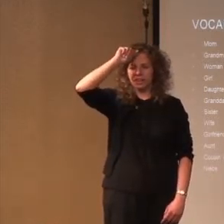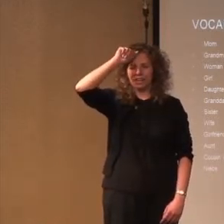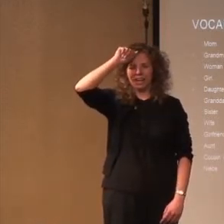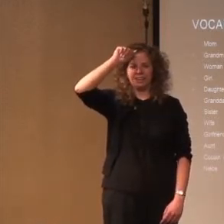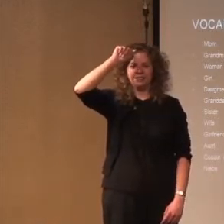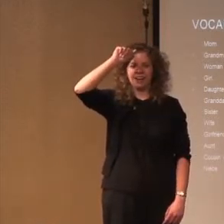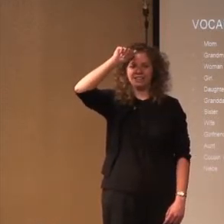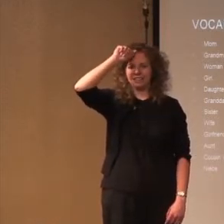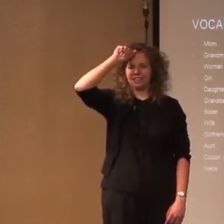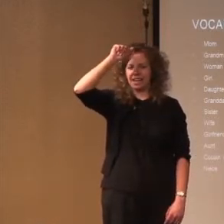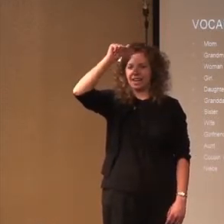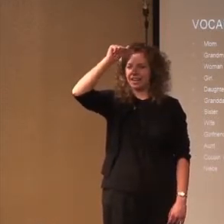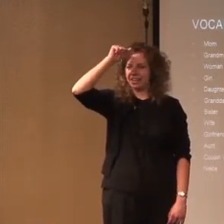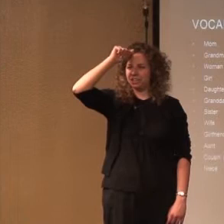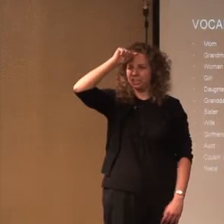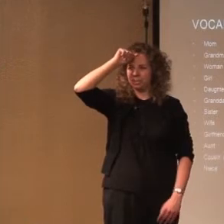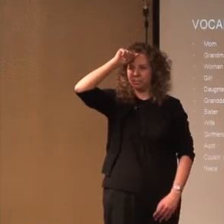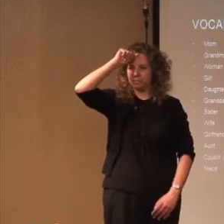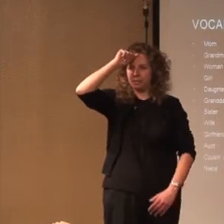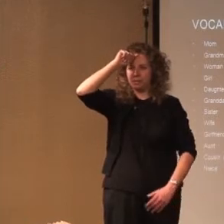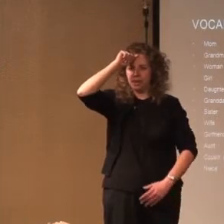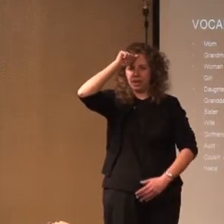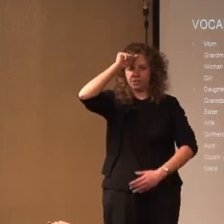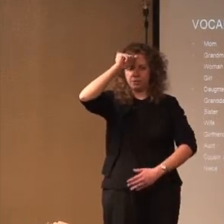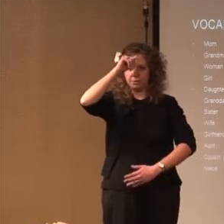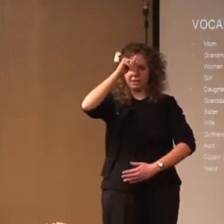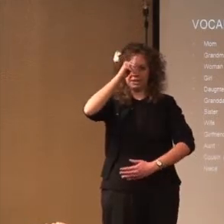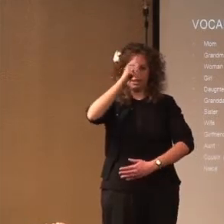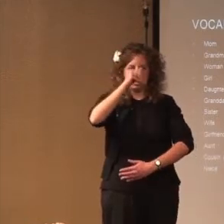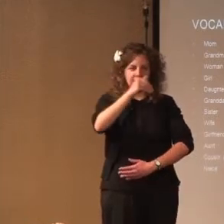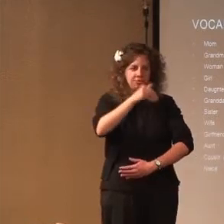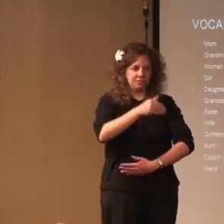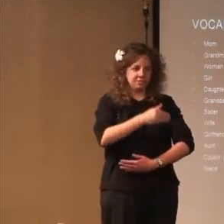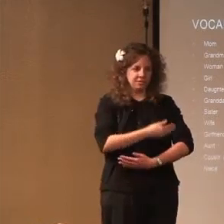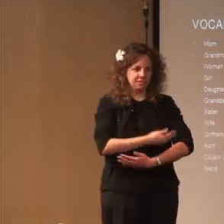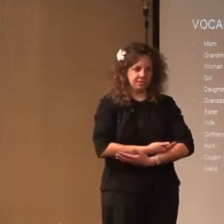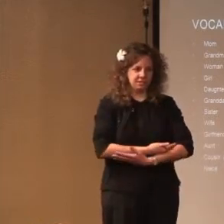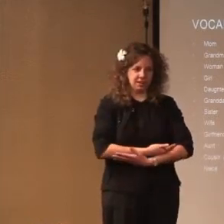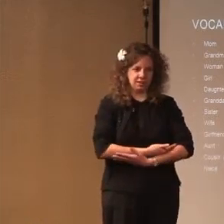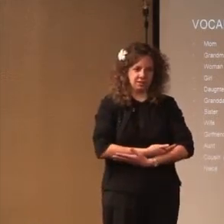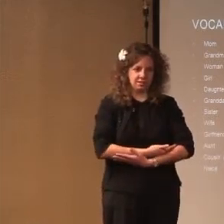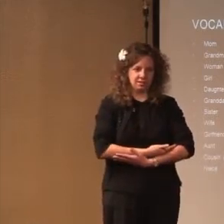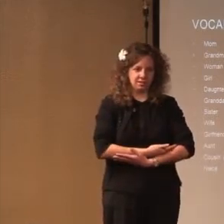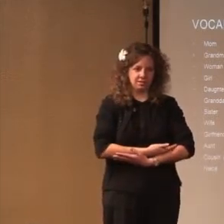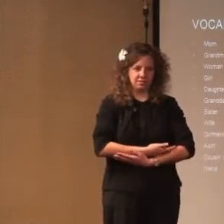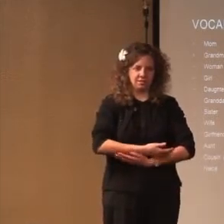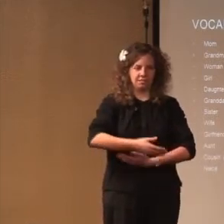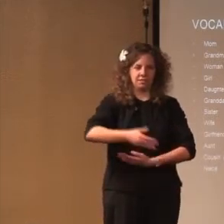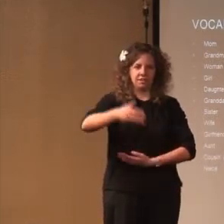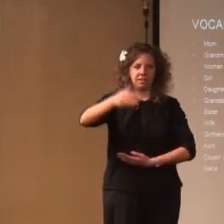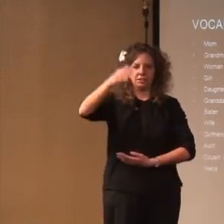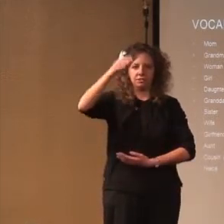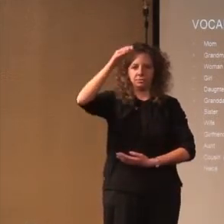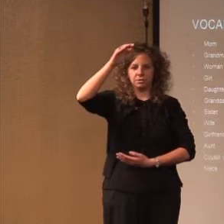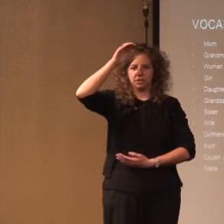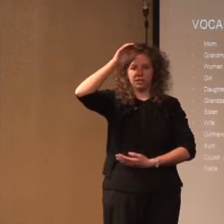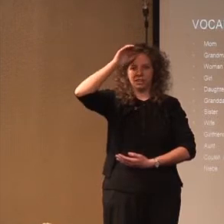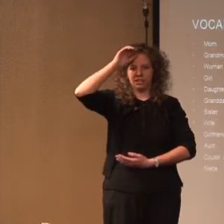it kind of has like an A hand shape, and then you bring it down to son. Okay, so we start